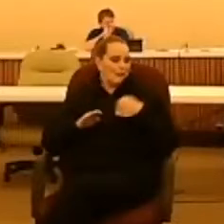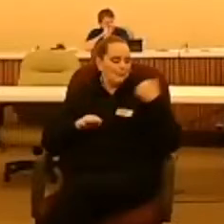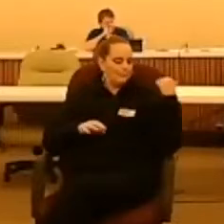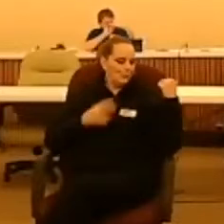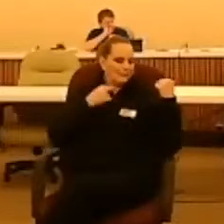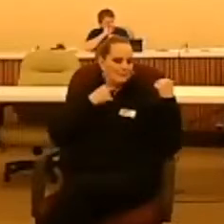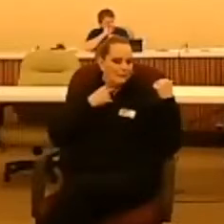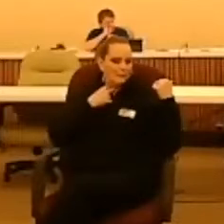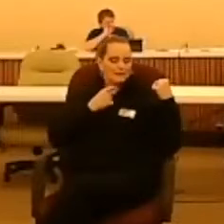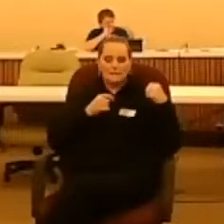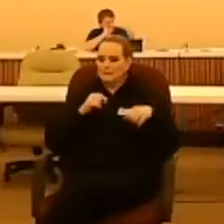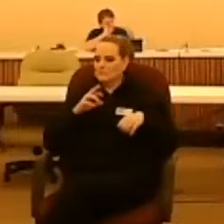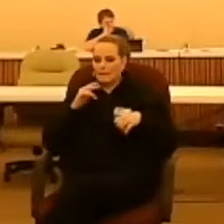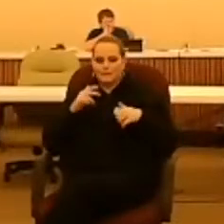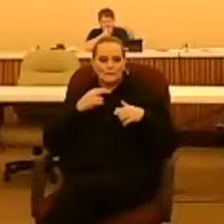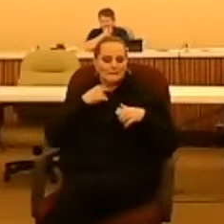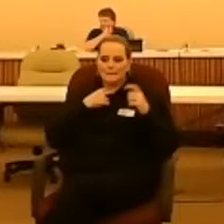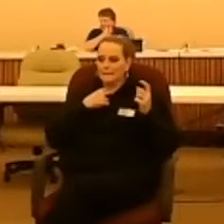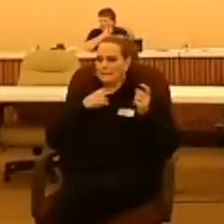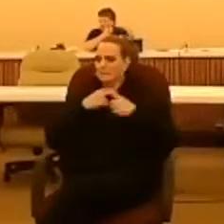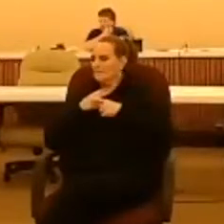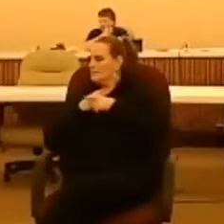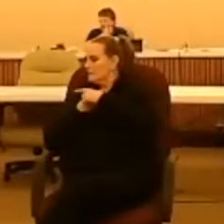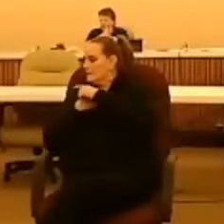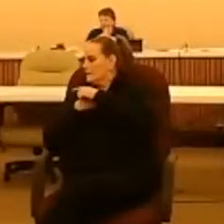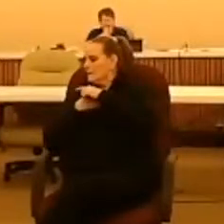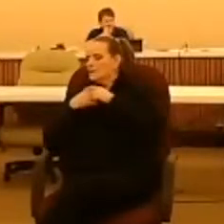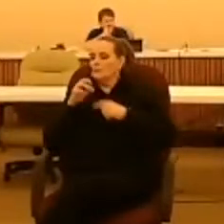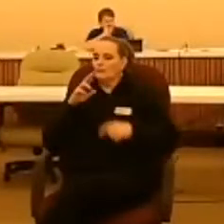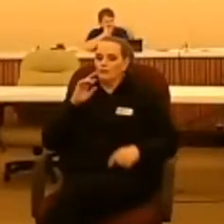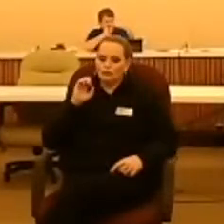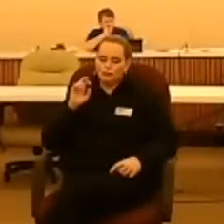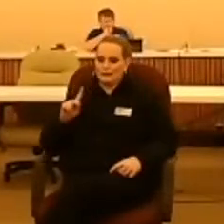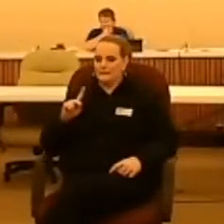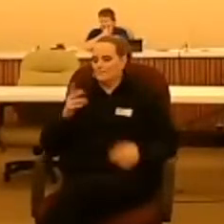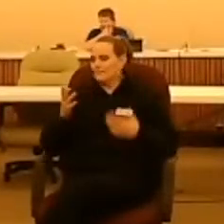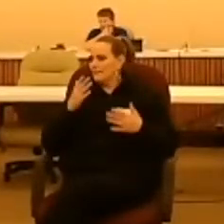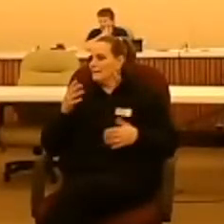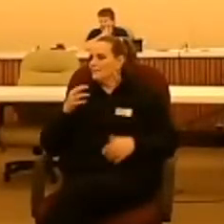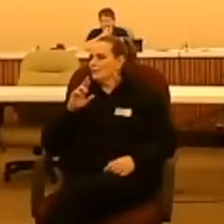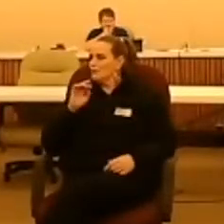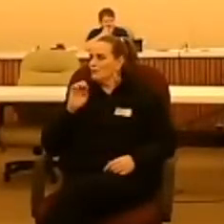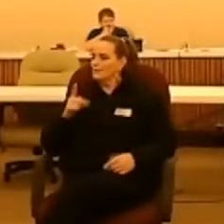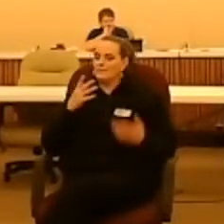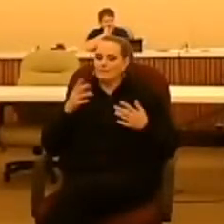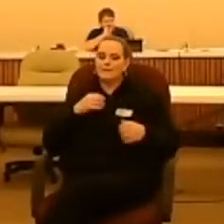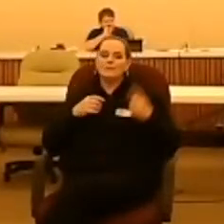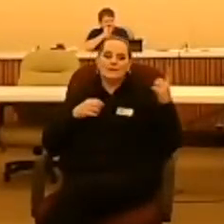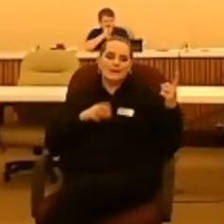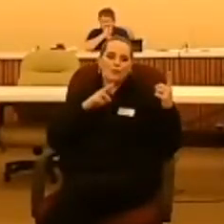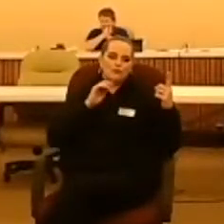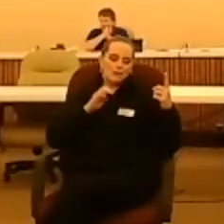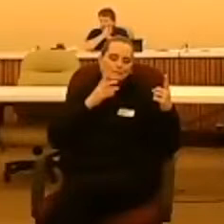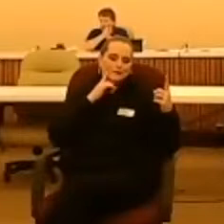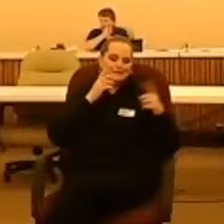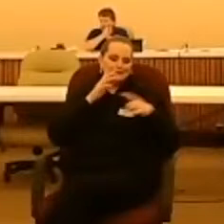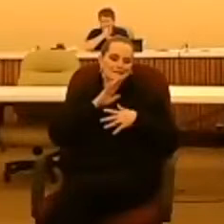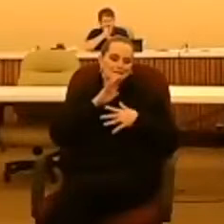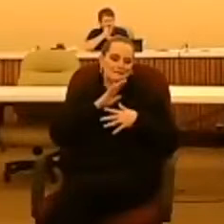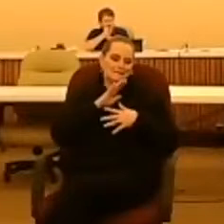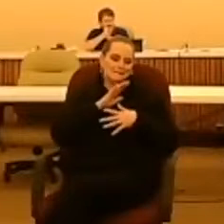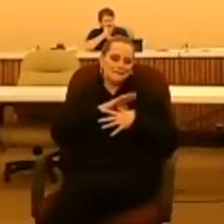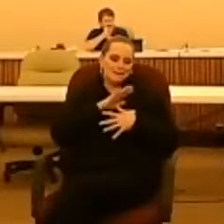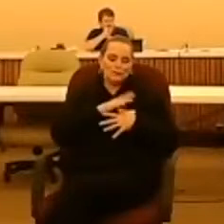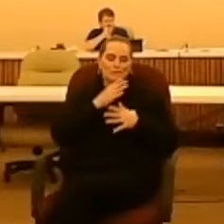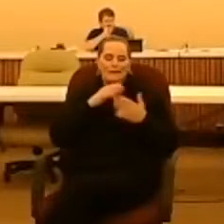or was it you or was it, or Rick? Rick was senior at the time. Now it would be Rob because Rob's senior right now.